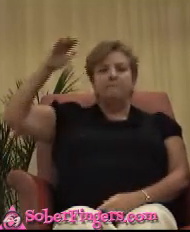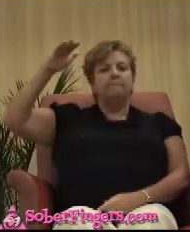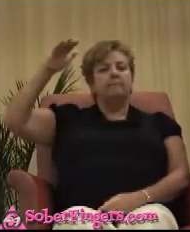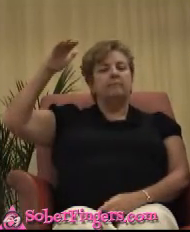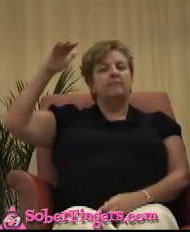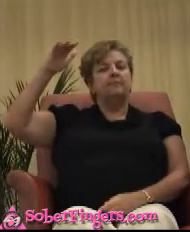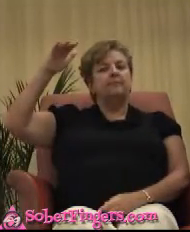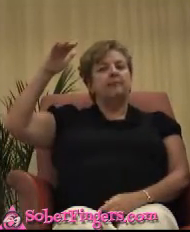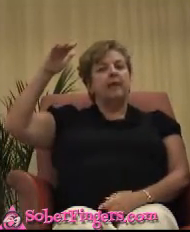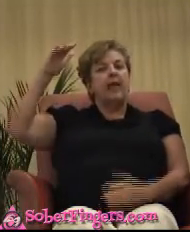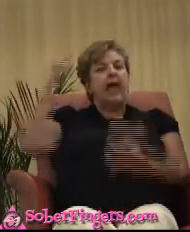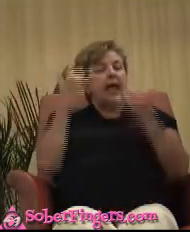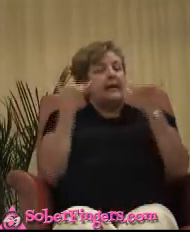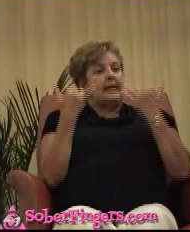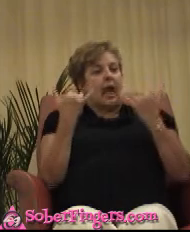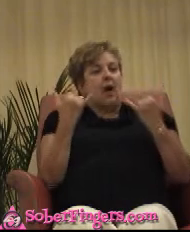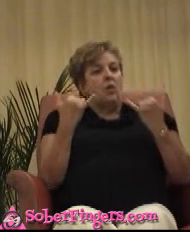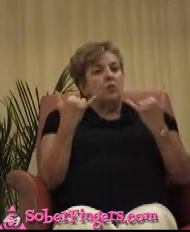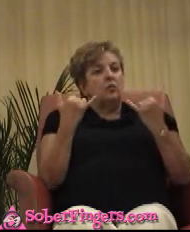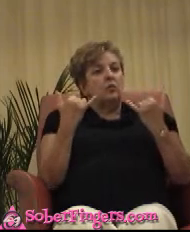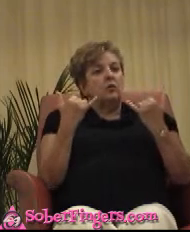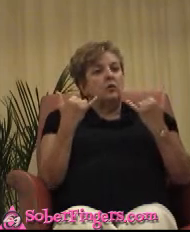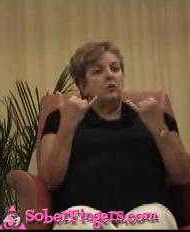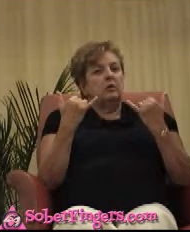in the blink of an eye, I have shamed and disgraced and